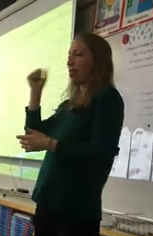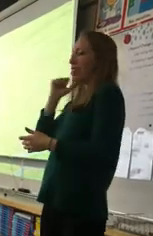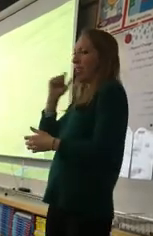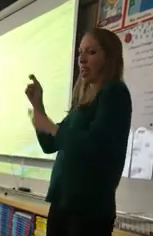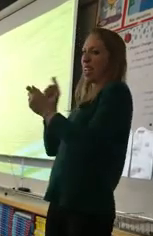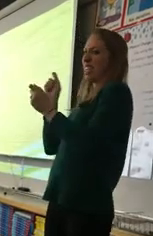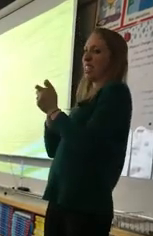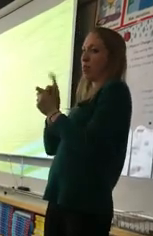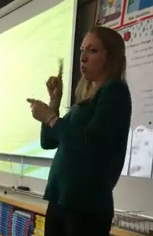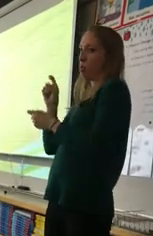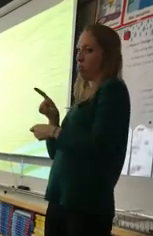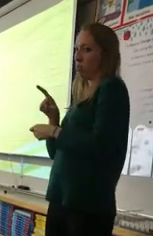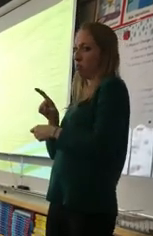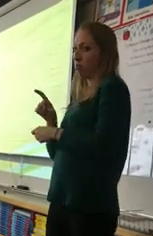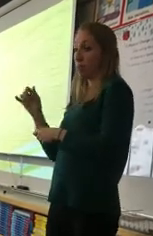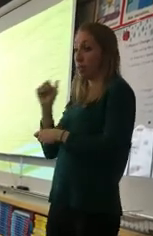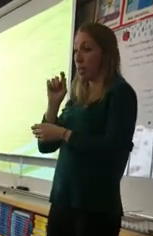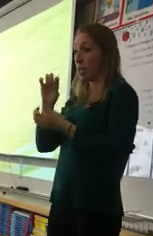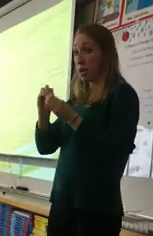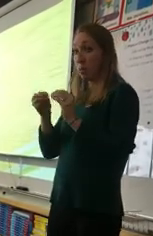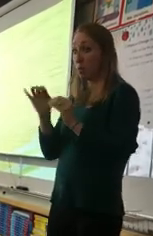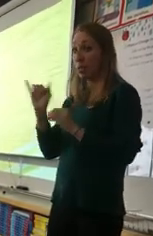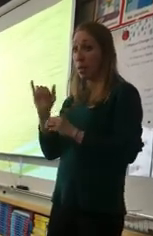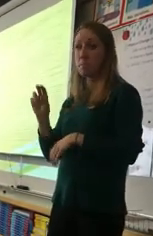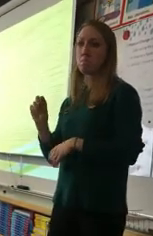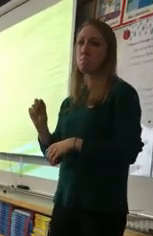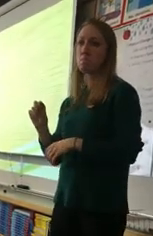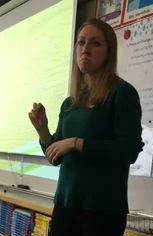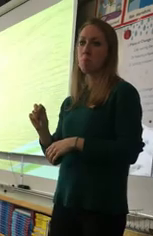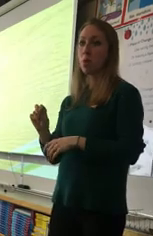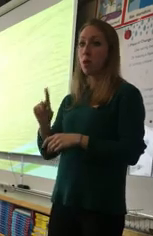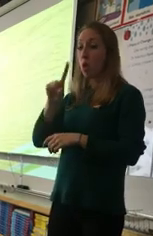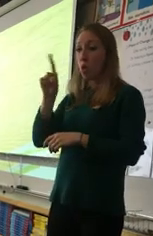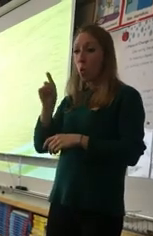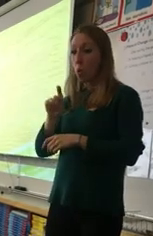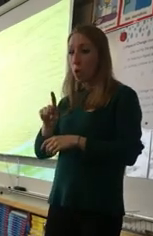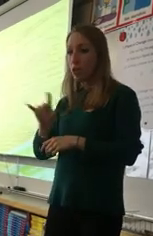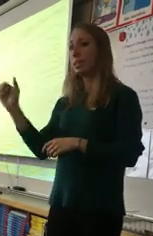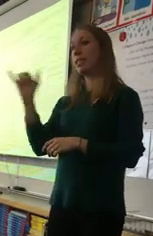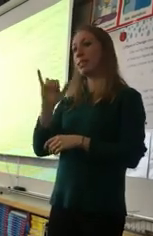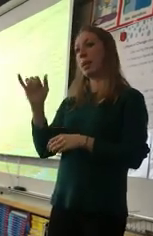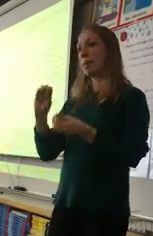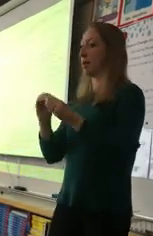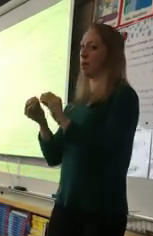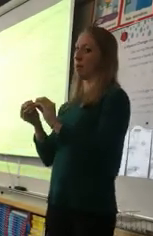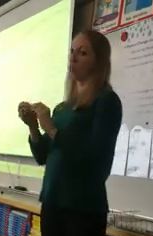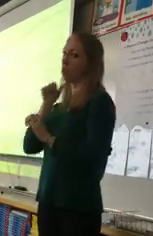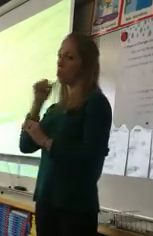it's not the same numbers, but it's the same type of question. So let me show you what it looks like. Okay,